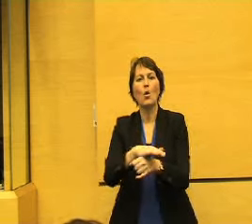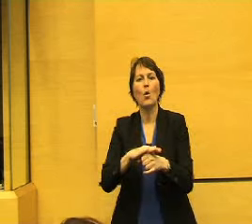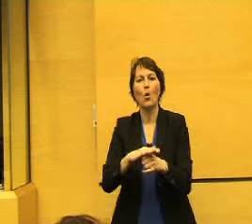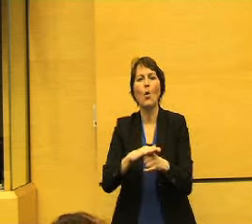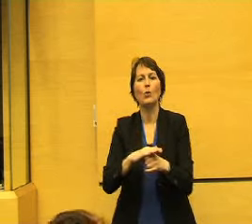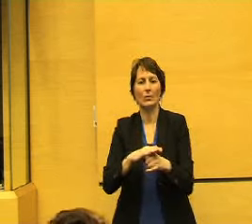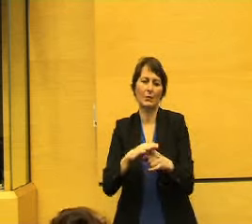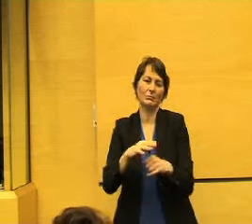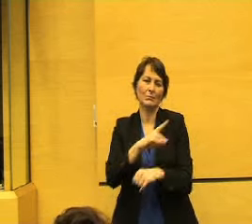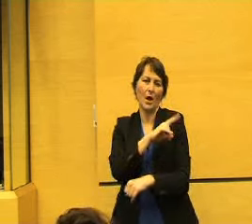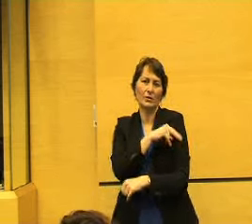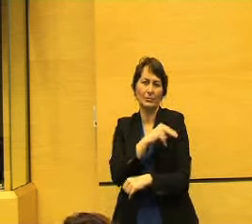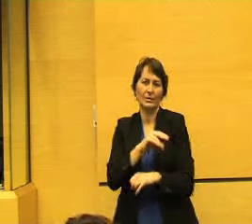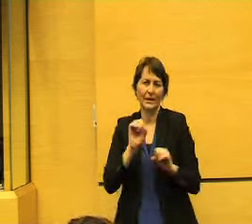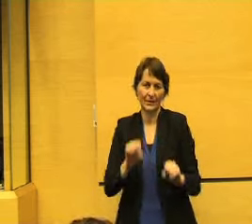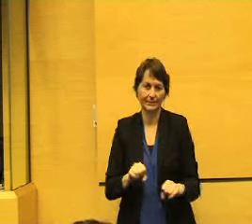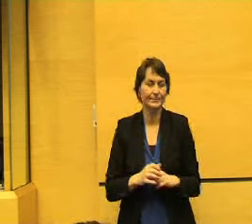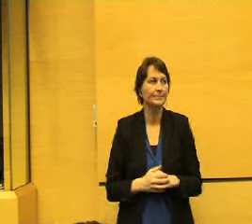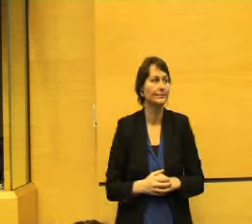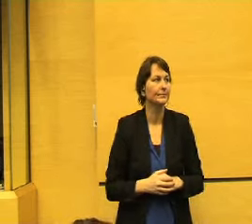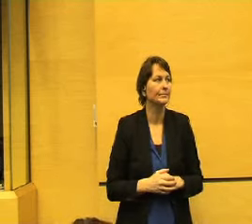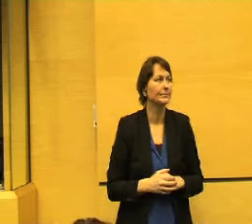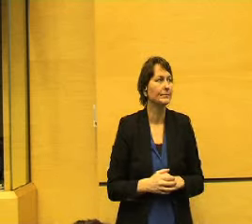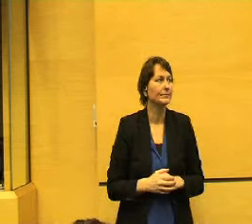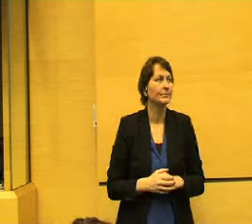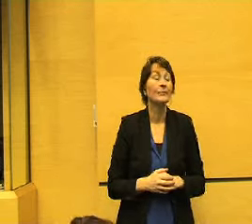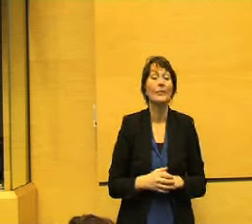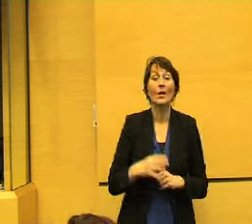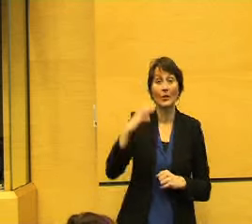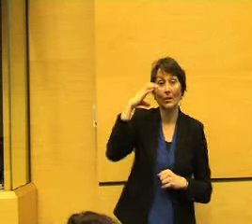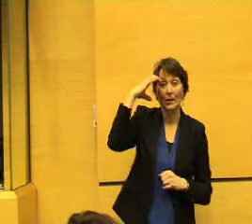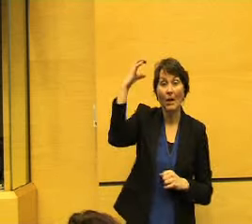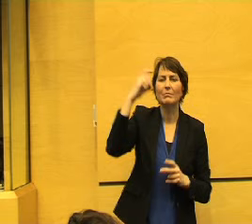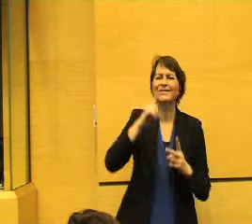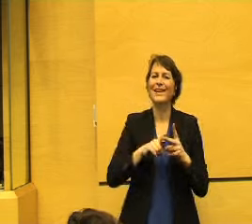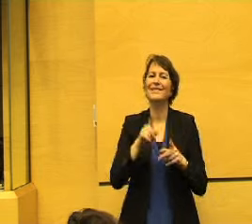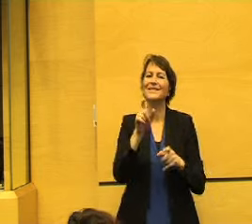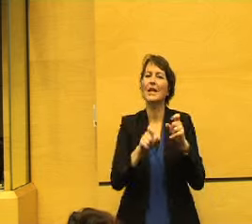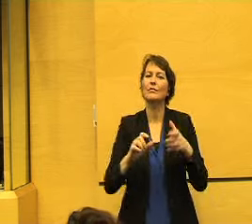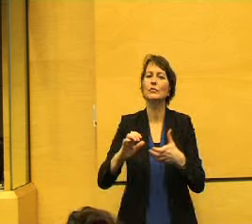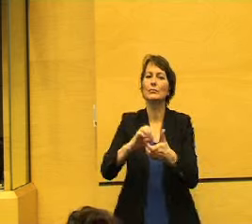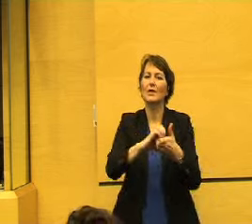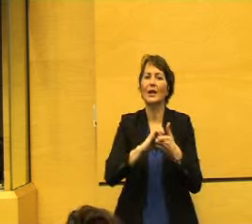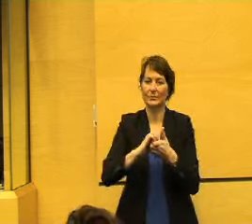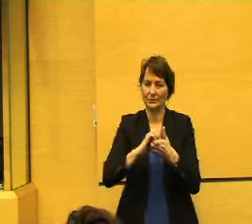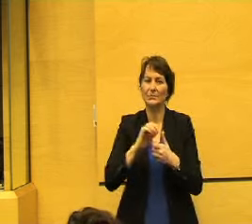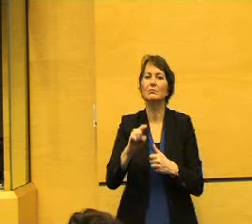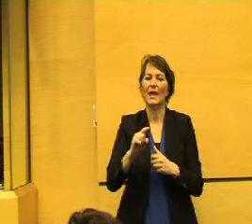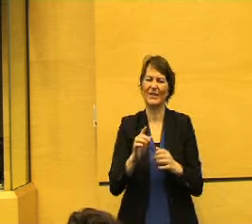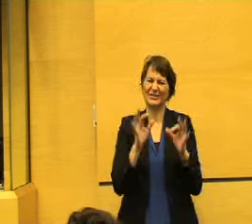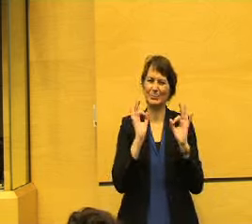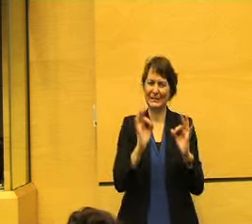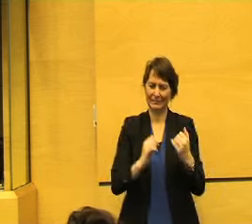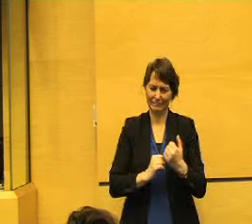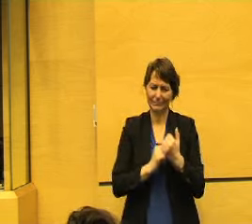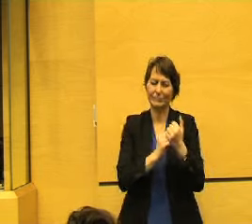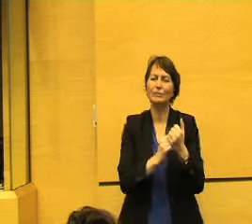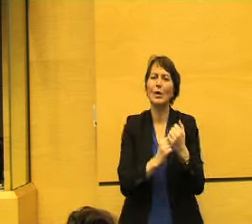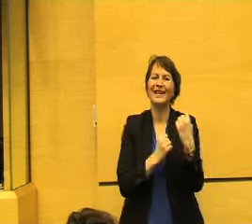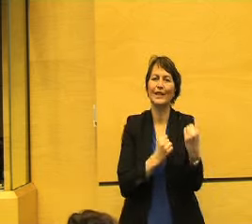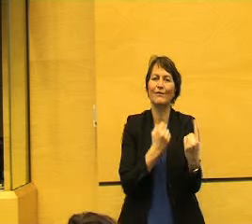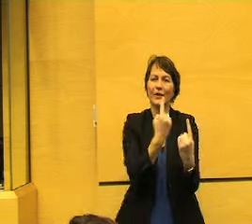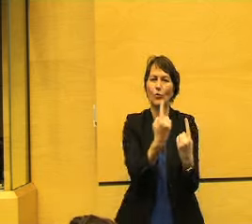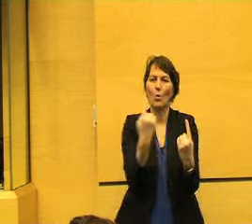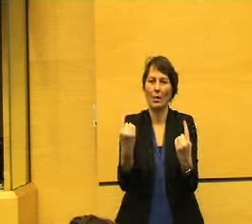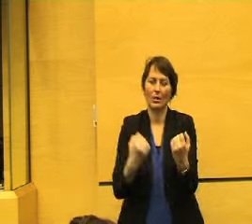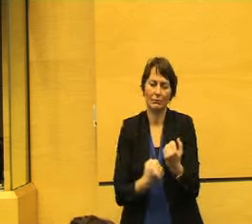society organizations, have also provided some specific assistance to persons with disabilities in the camps.